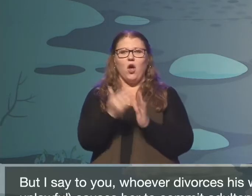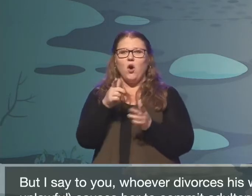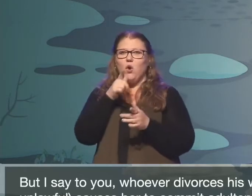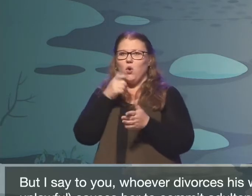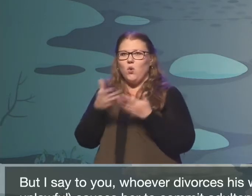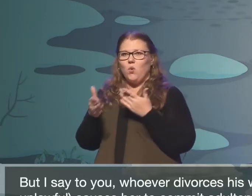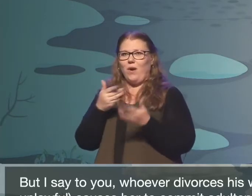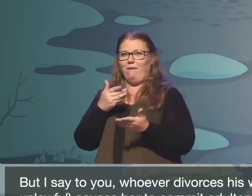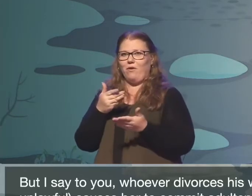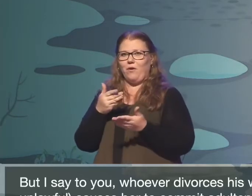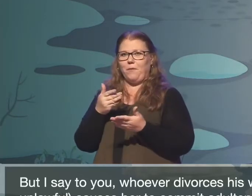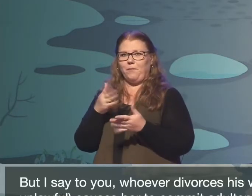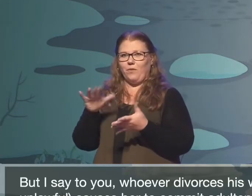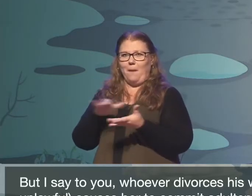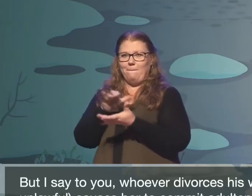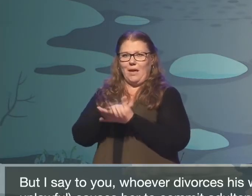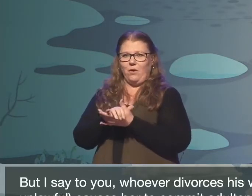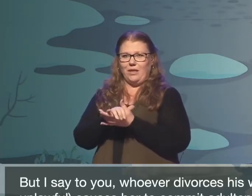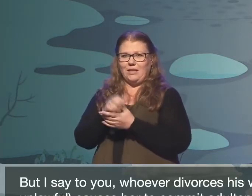woman commits adultery."